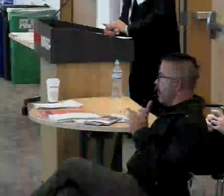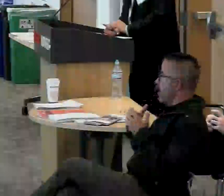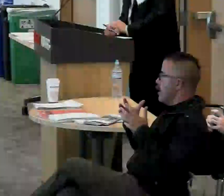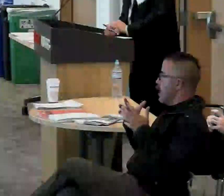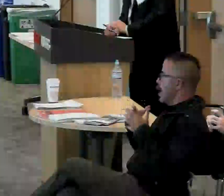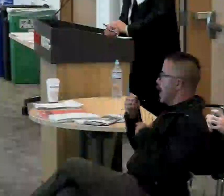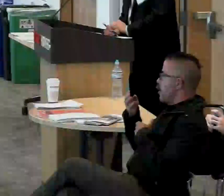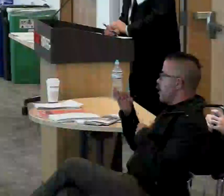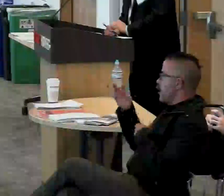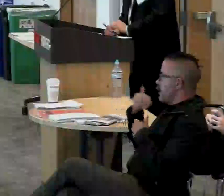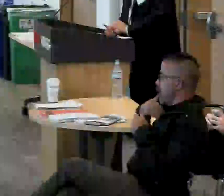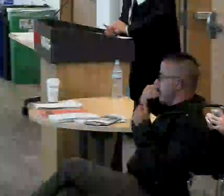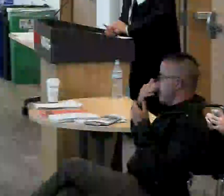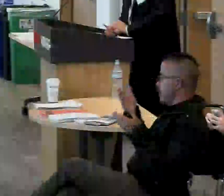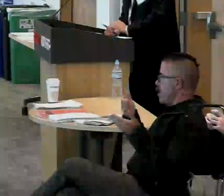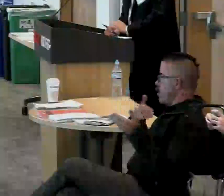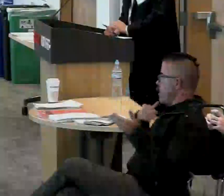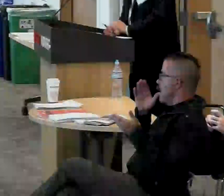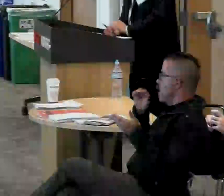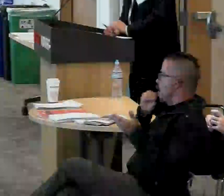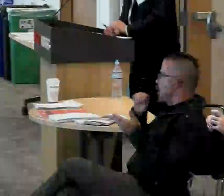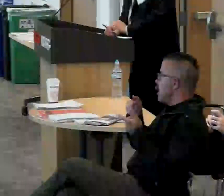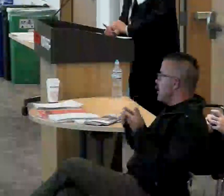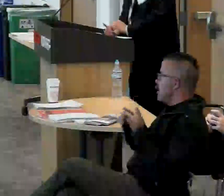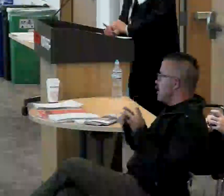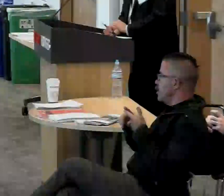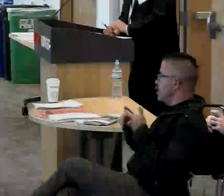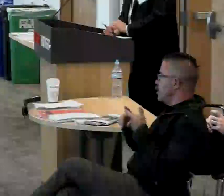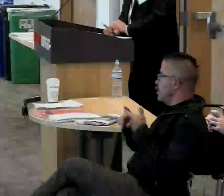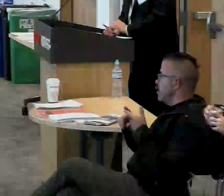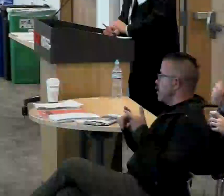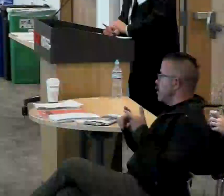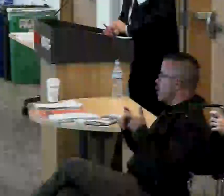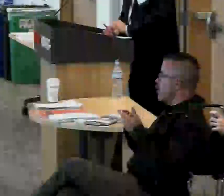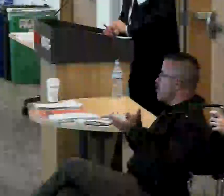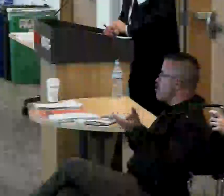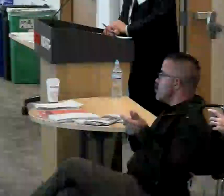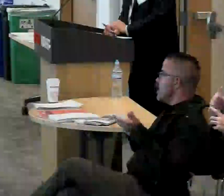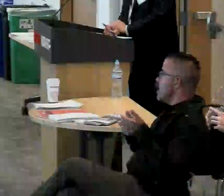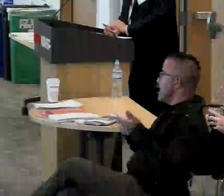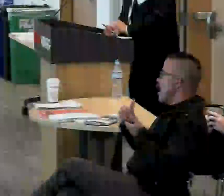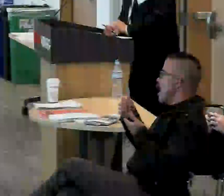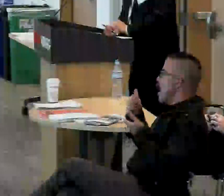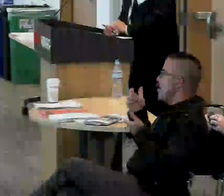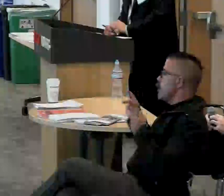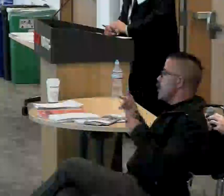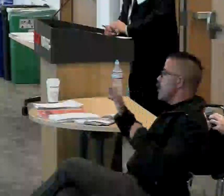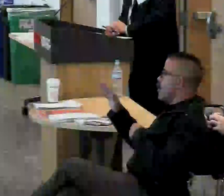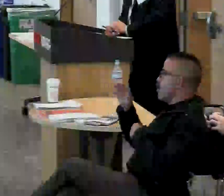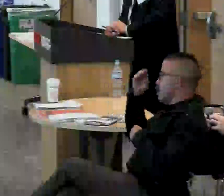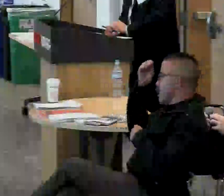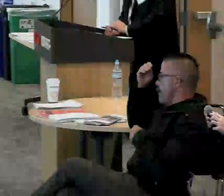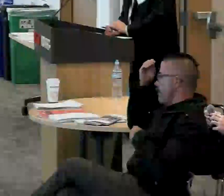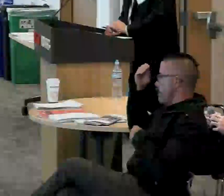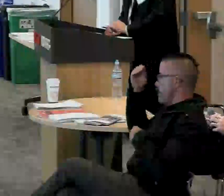there that I don't know, and I would love to be able to bring other viewpoints back to my office for this program.